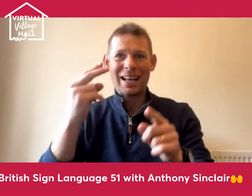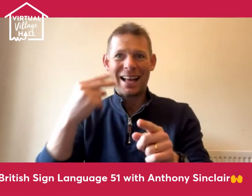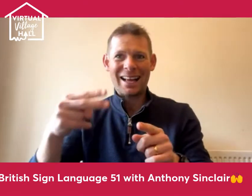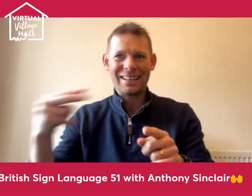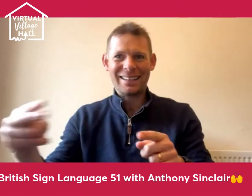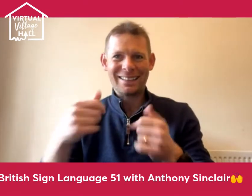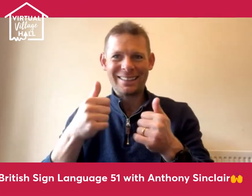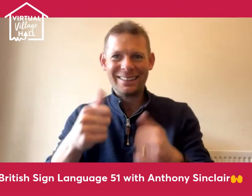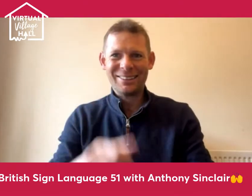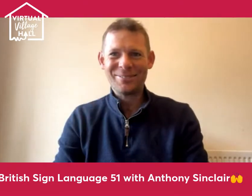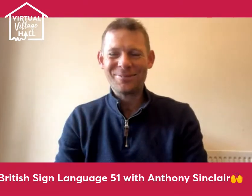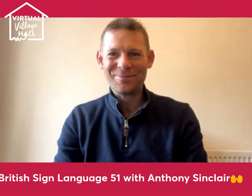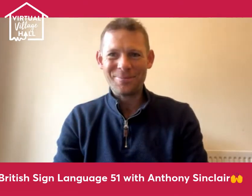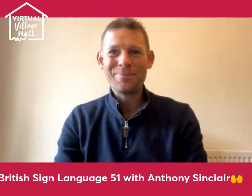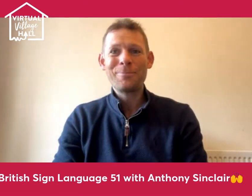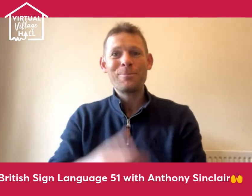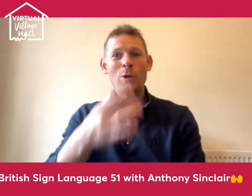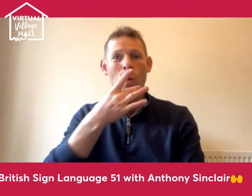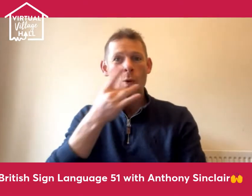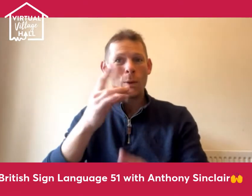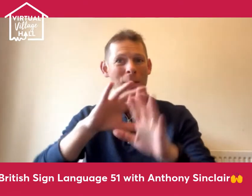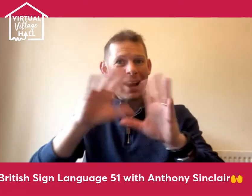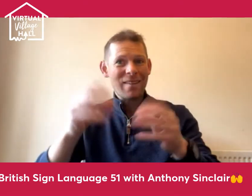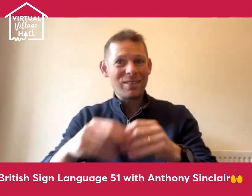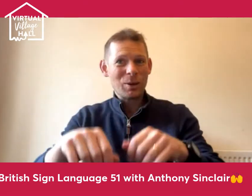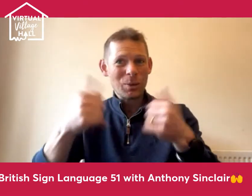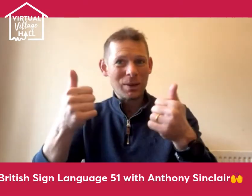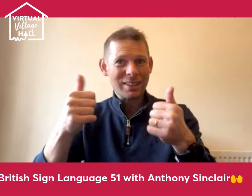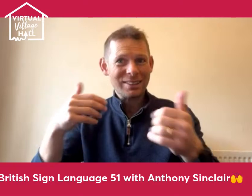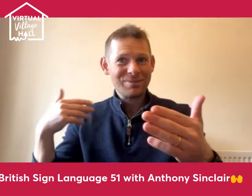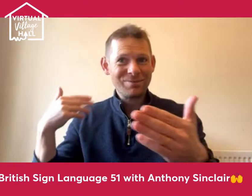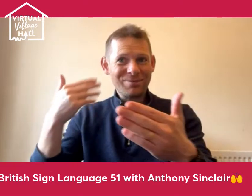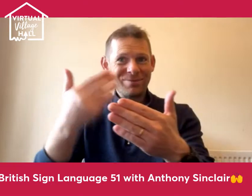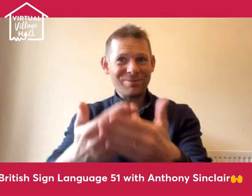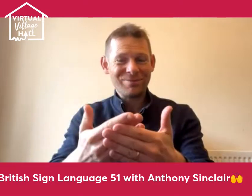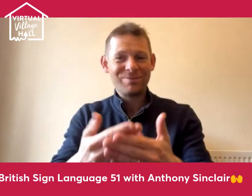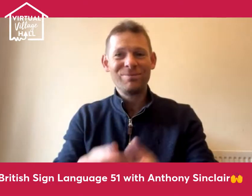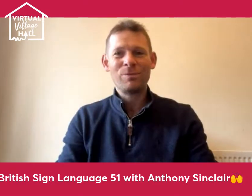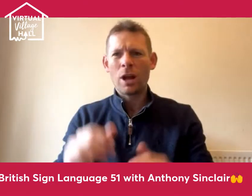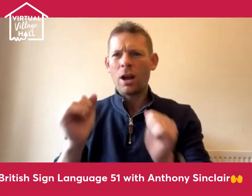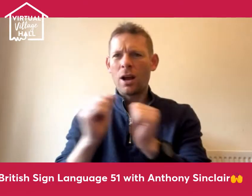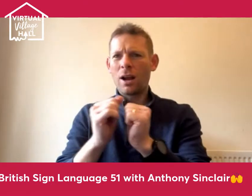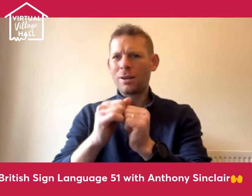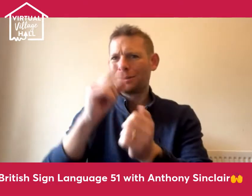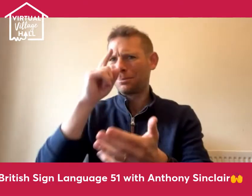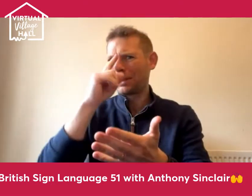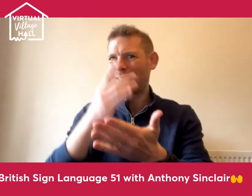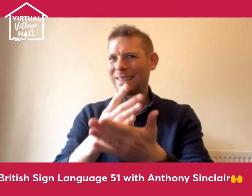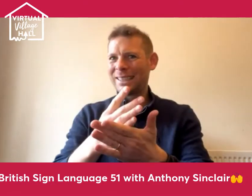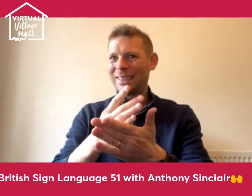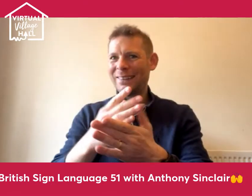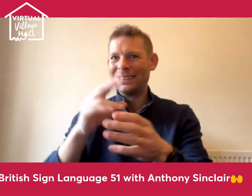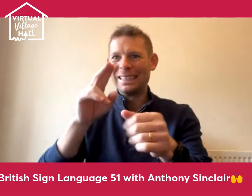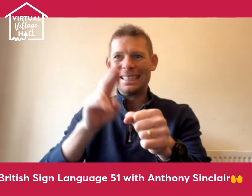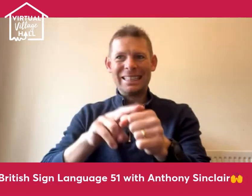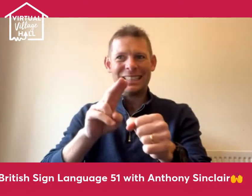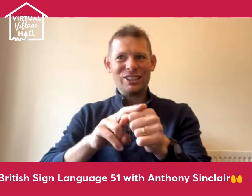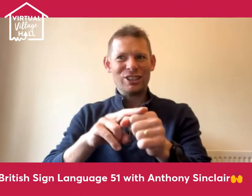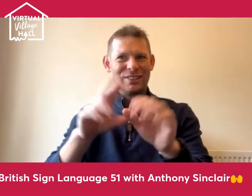really welcome again. Good to see you back. Lovely to have you. Hope everything is going well for people. I cannot believe